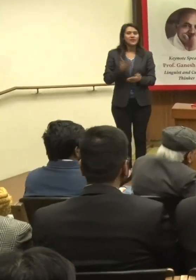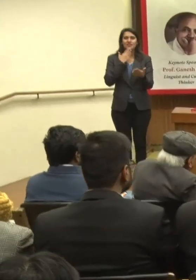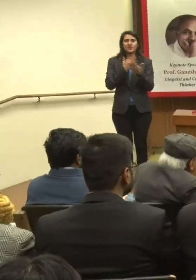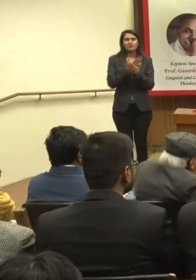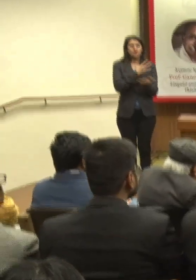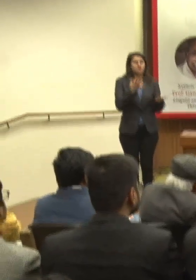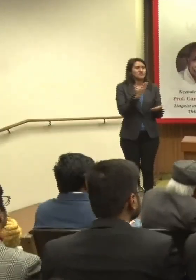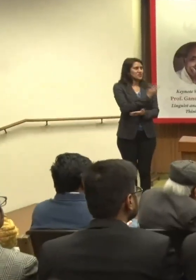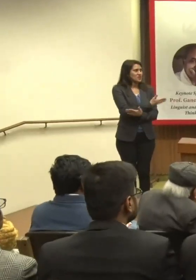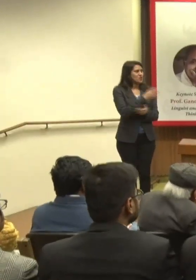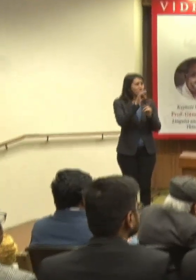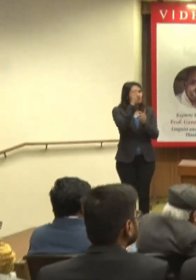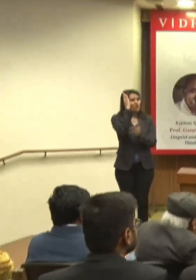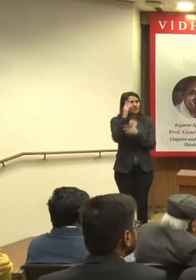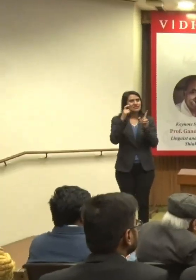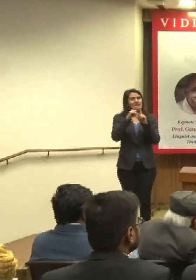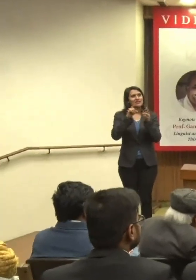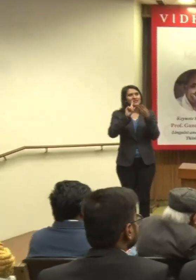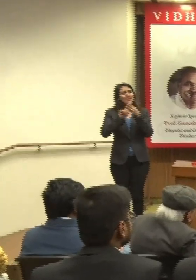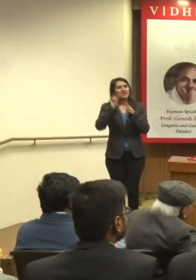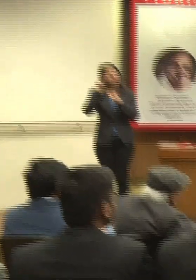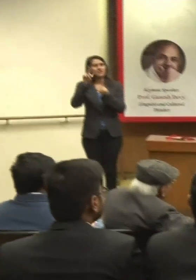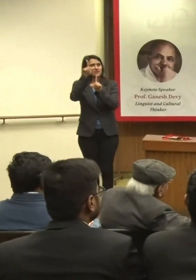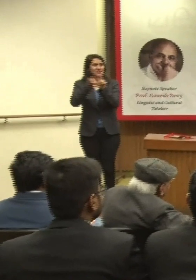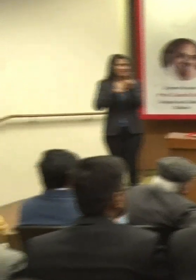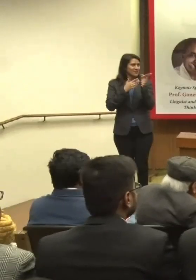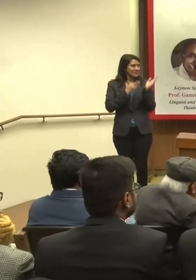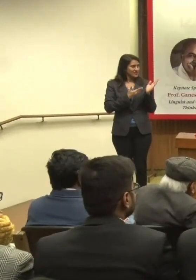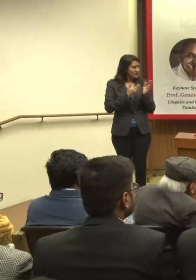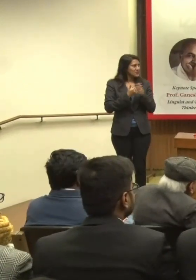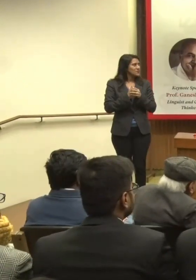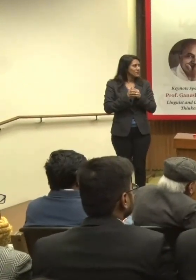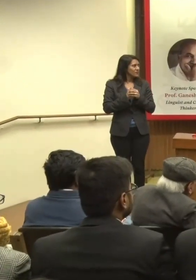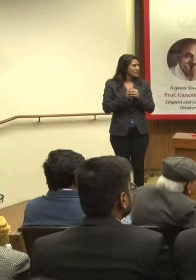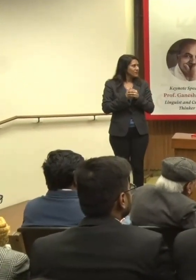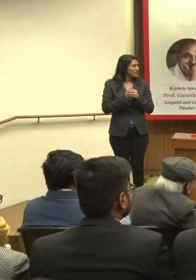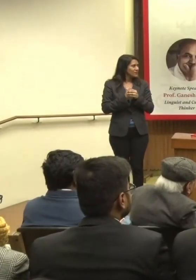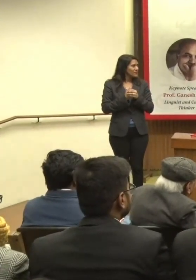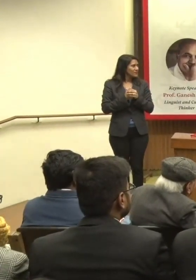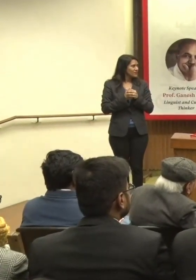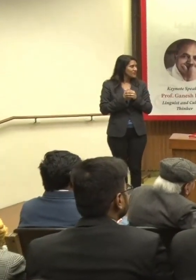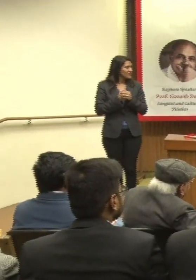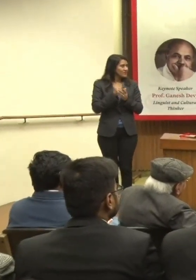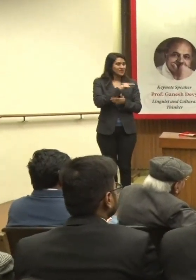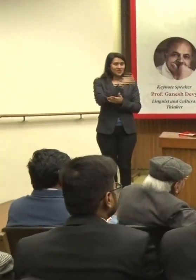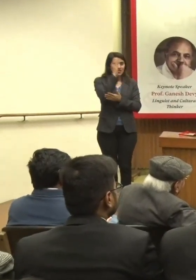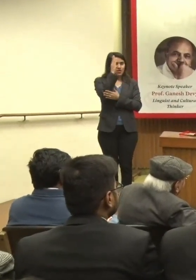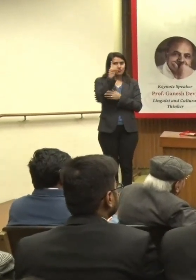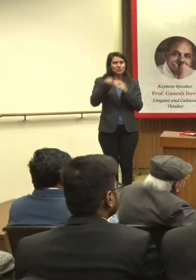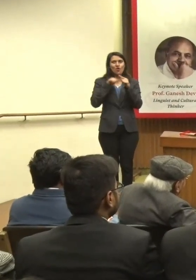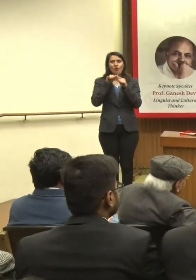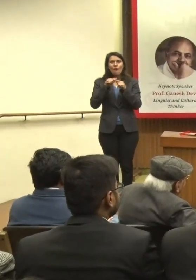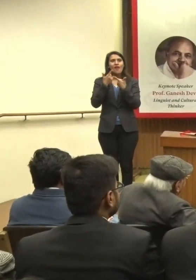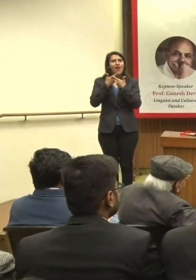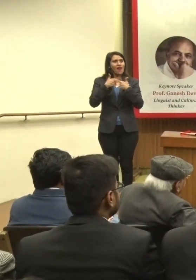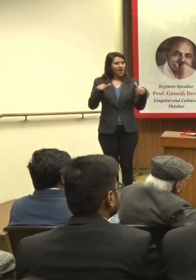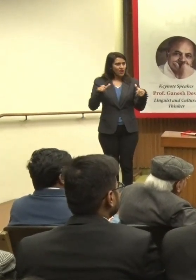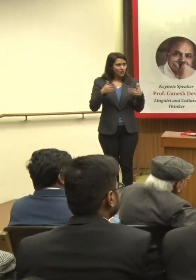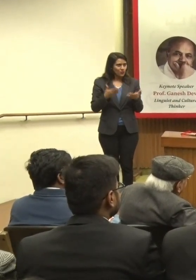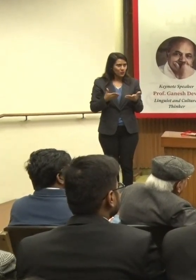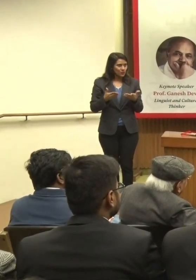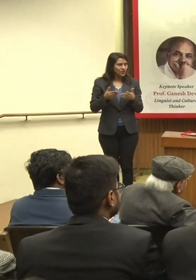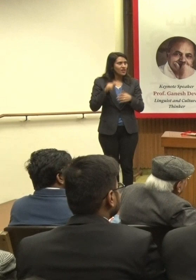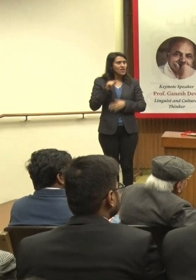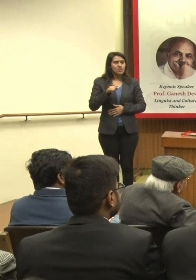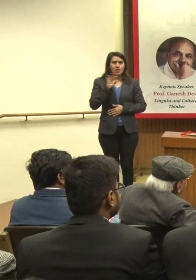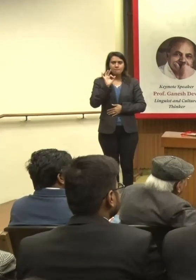very much, Professor Devy. I think since this is a lecture on language, I think this is perhaps